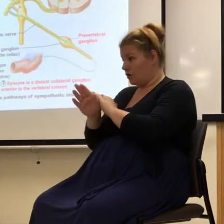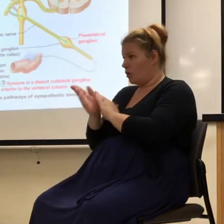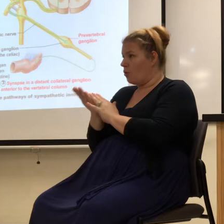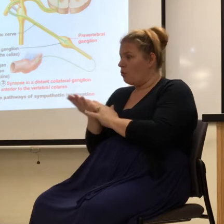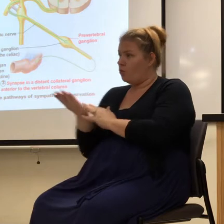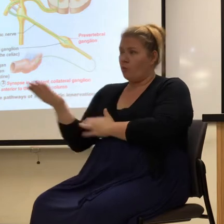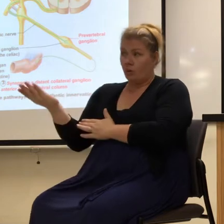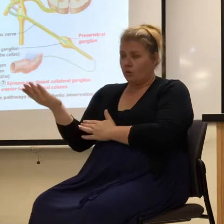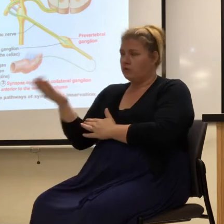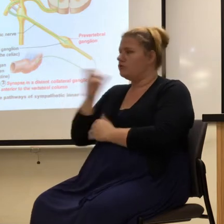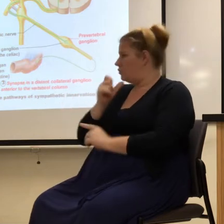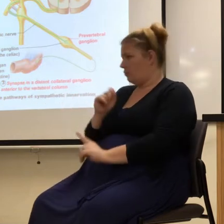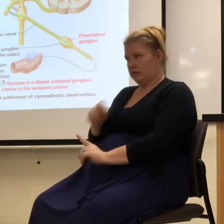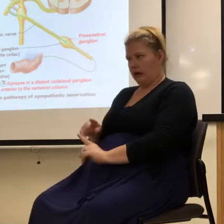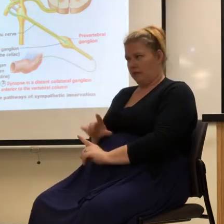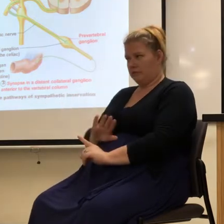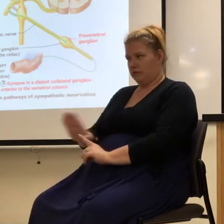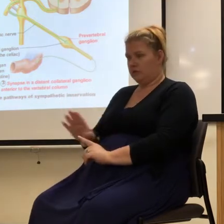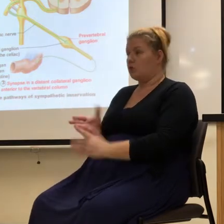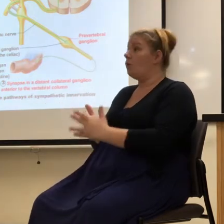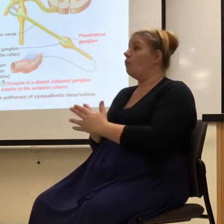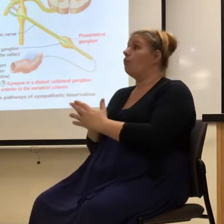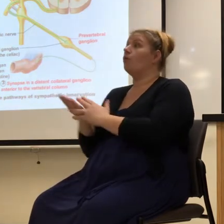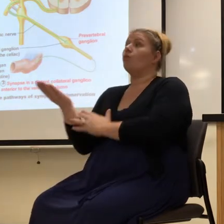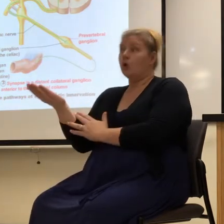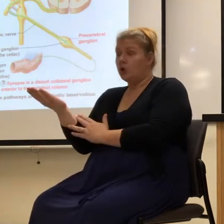You don't synapse, go through.